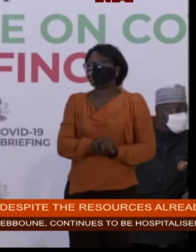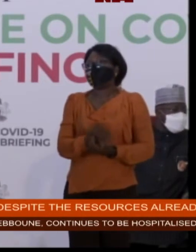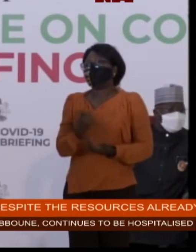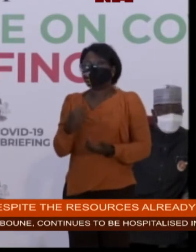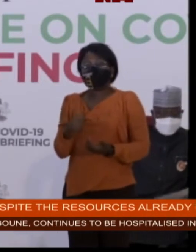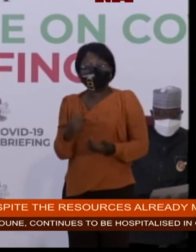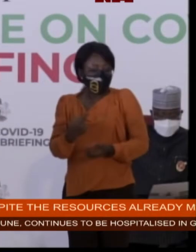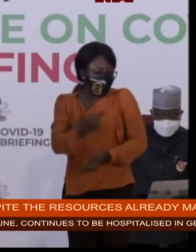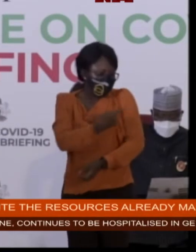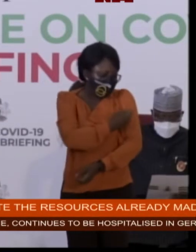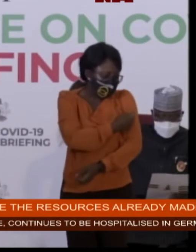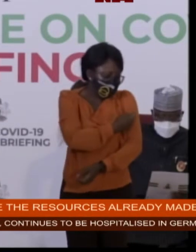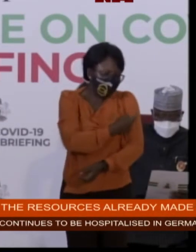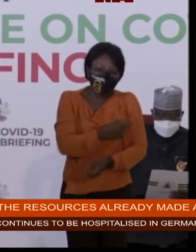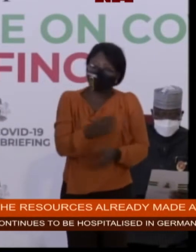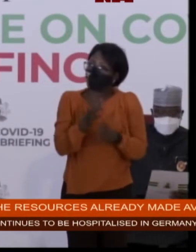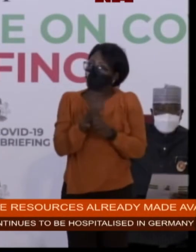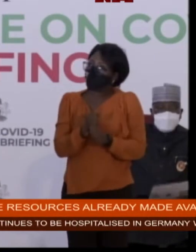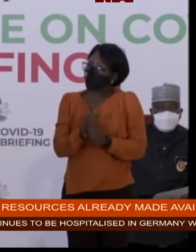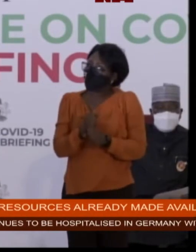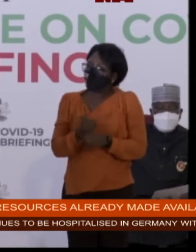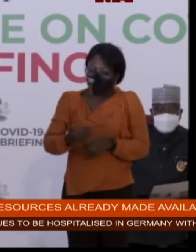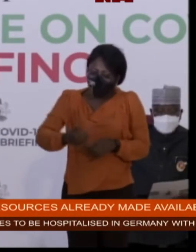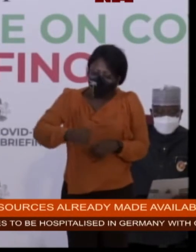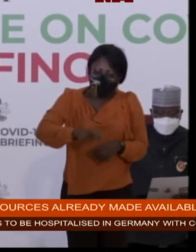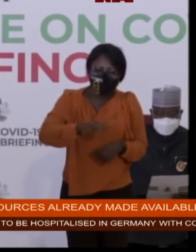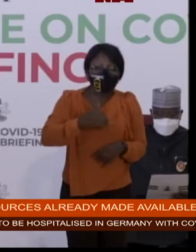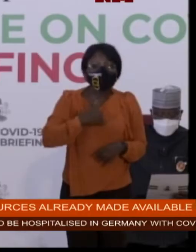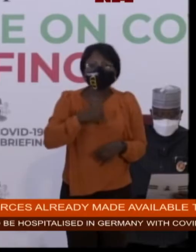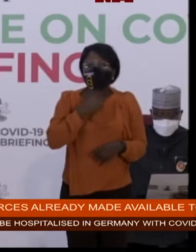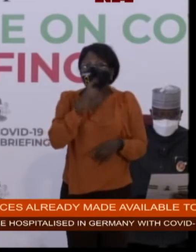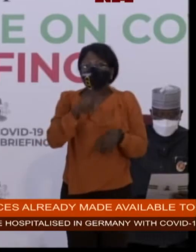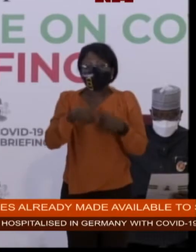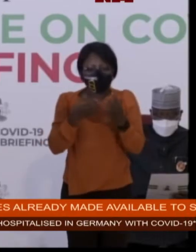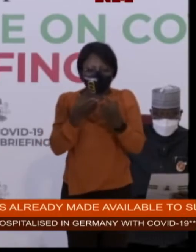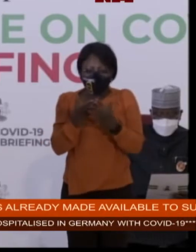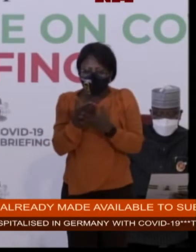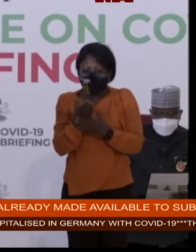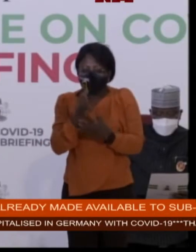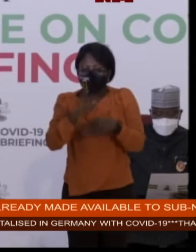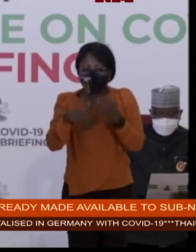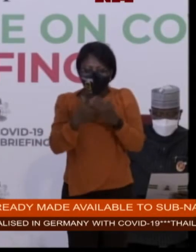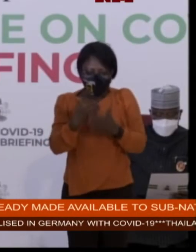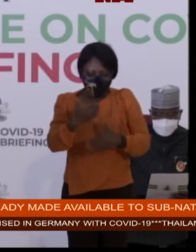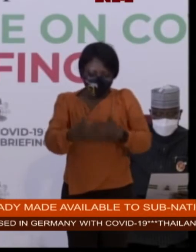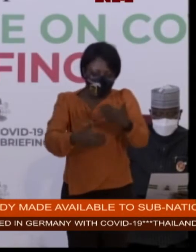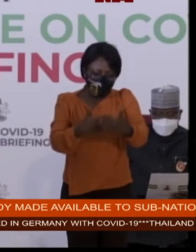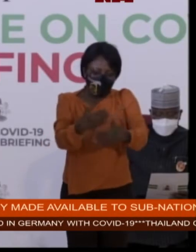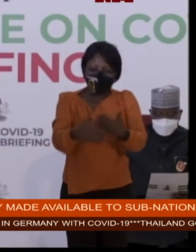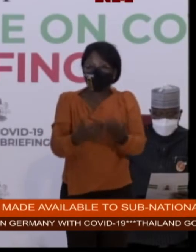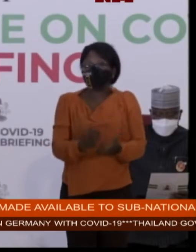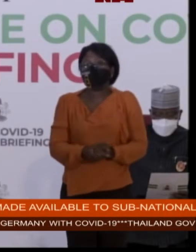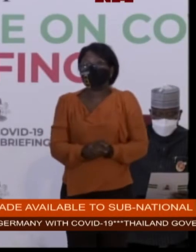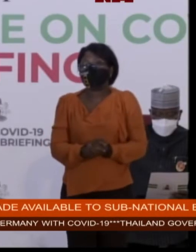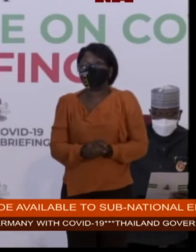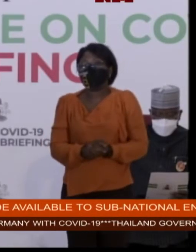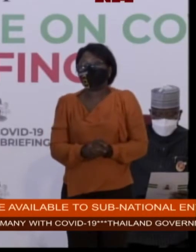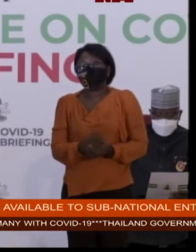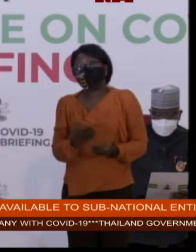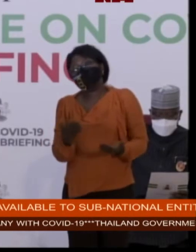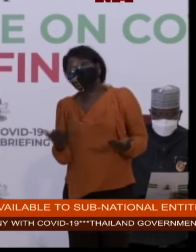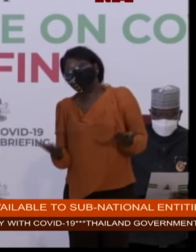the vaccines being applied, they have not really gone through the whole process. I mean, in terms